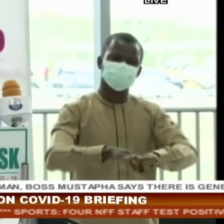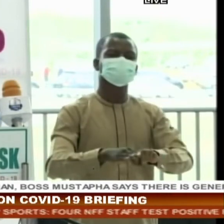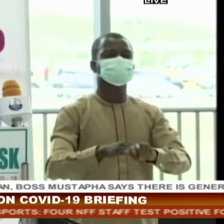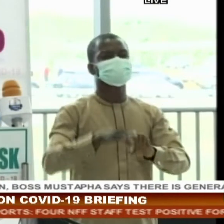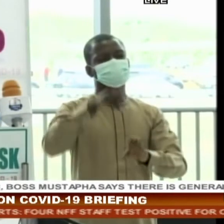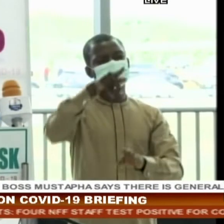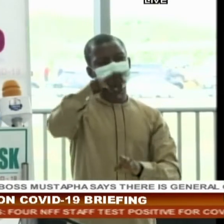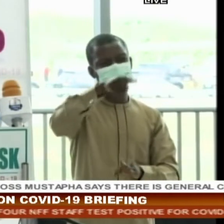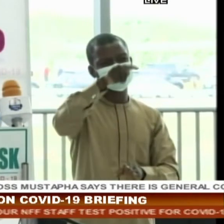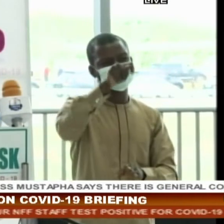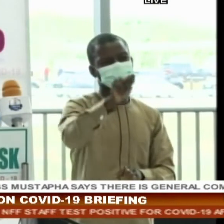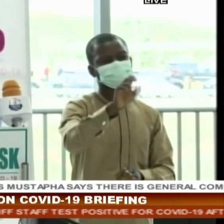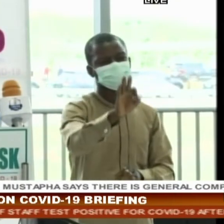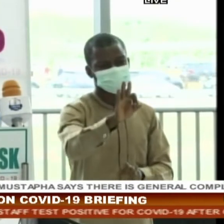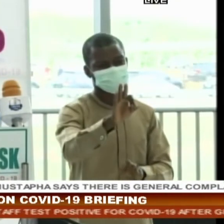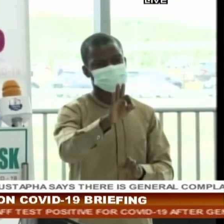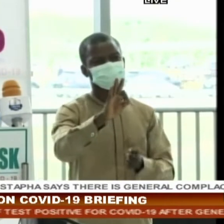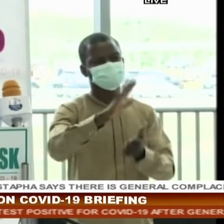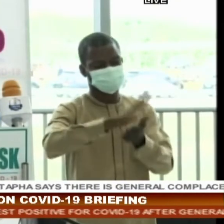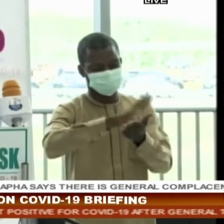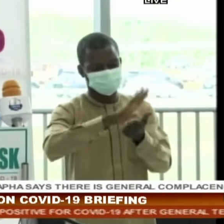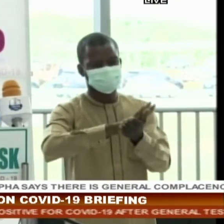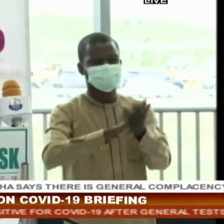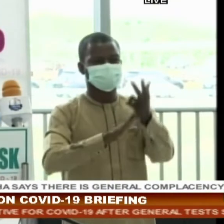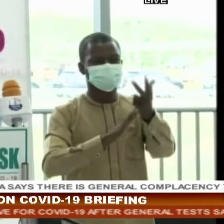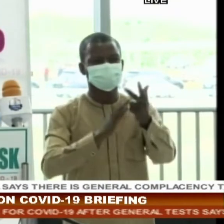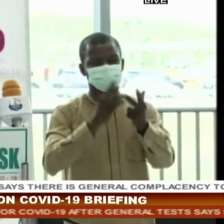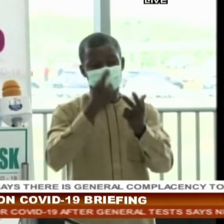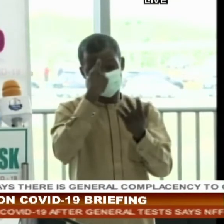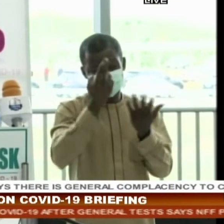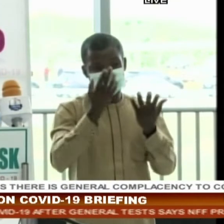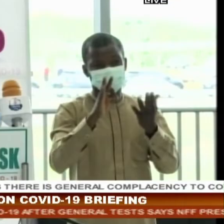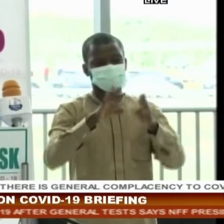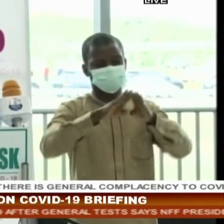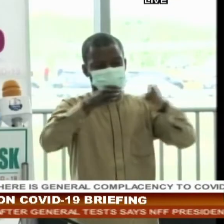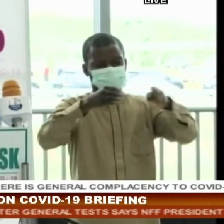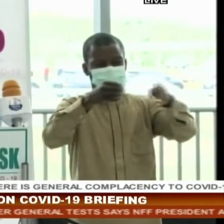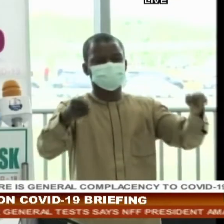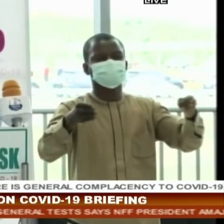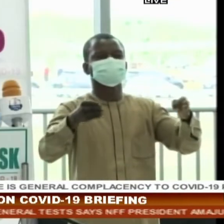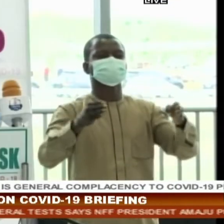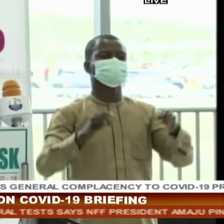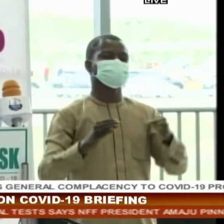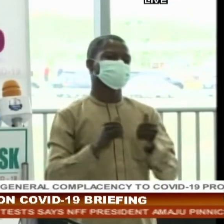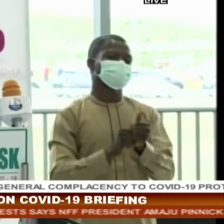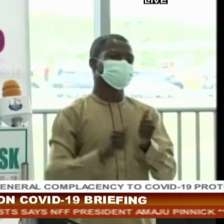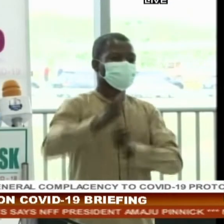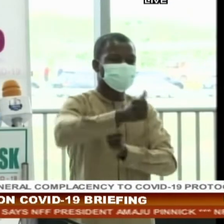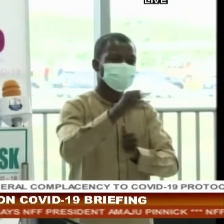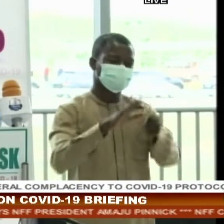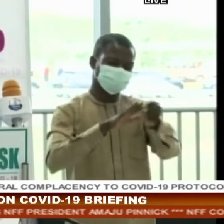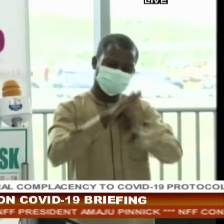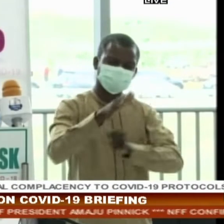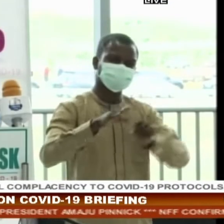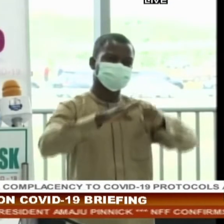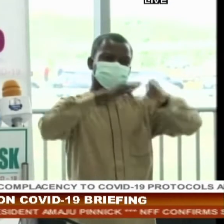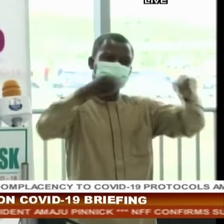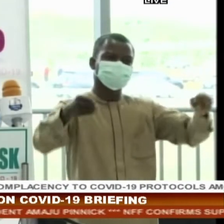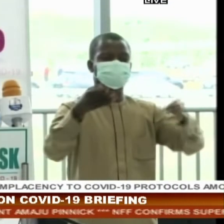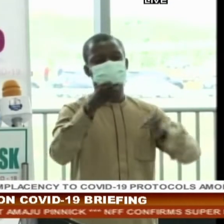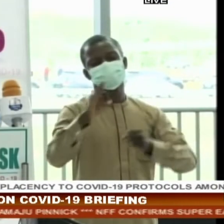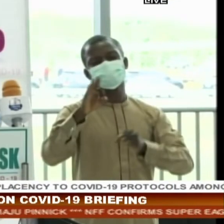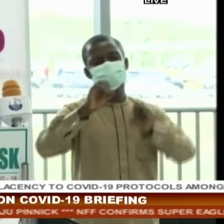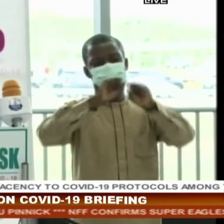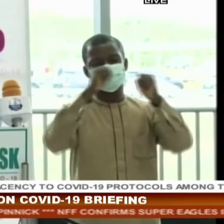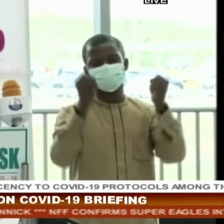a three-phase strategy of easing the restrictions ahead of a full reopening of the society